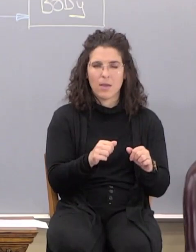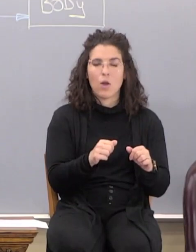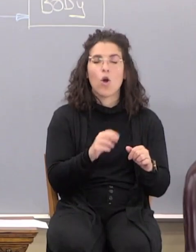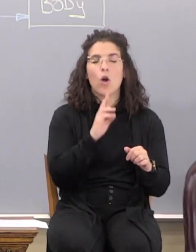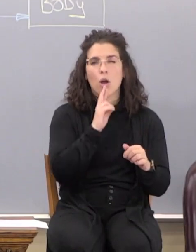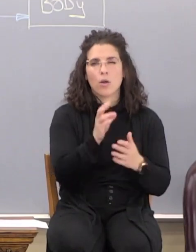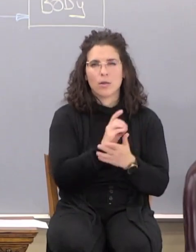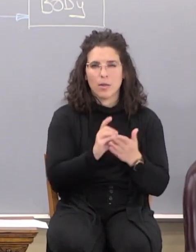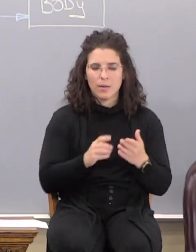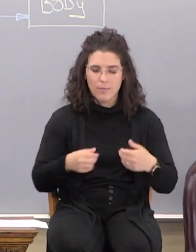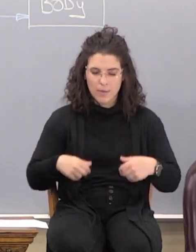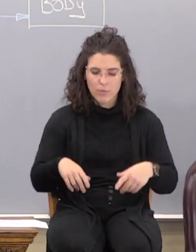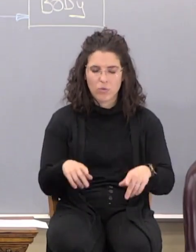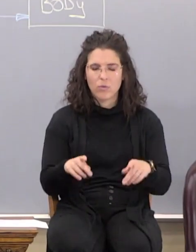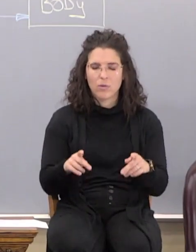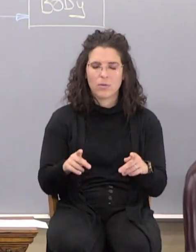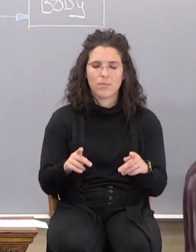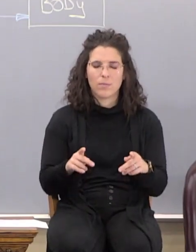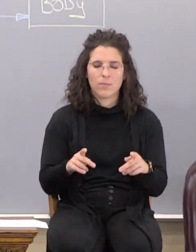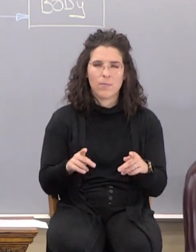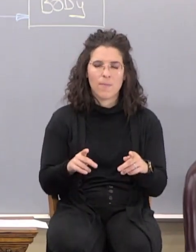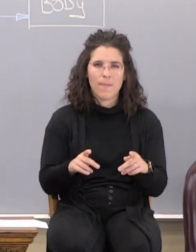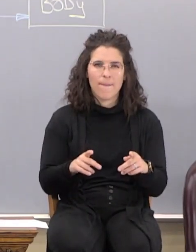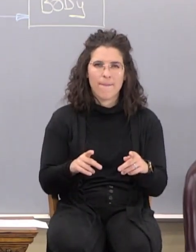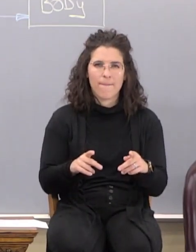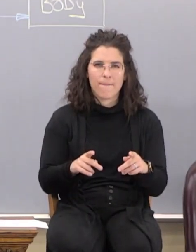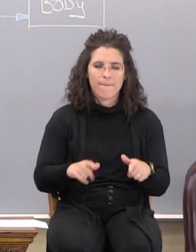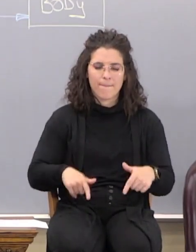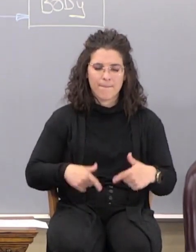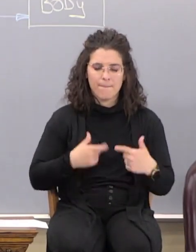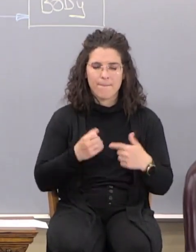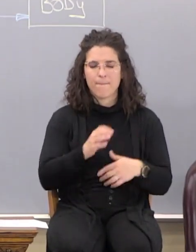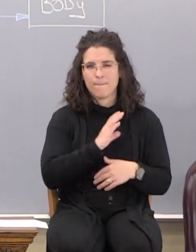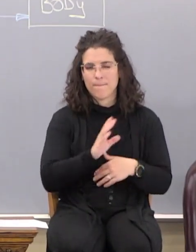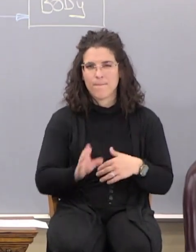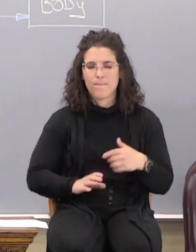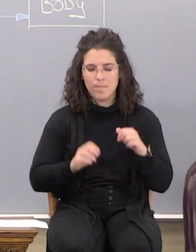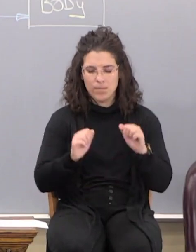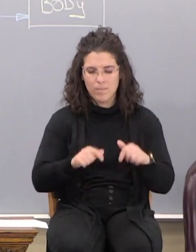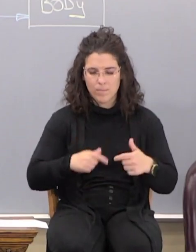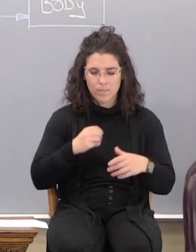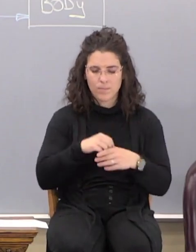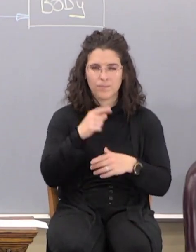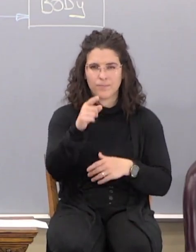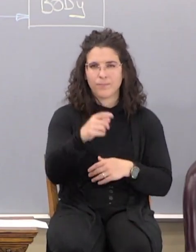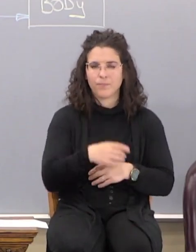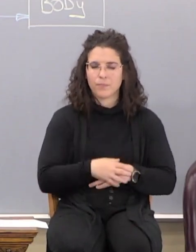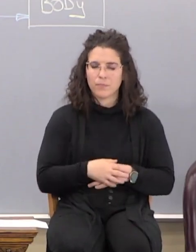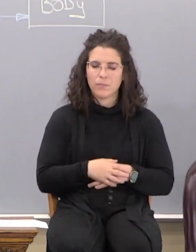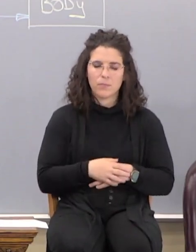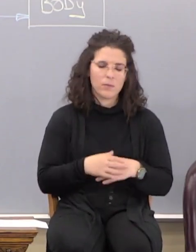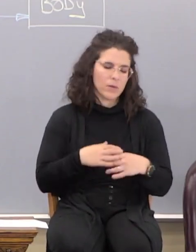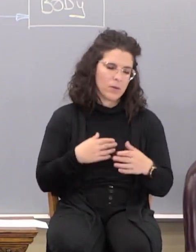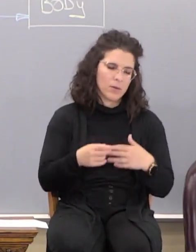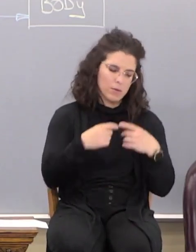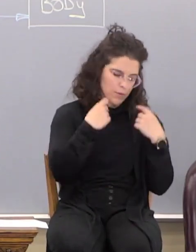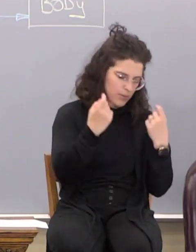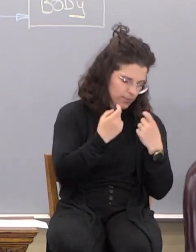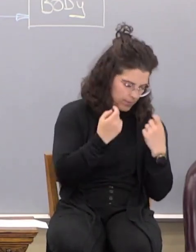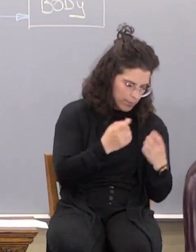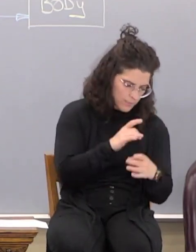designed to be opportunities so that the life of Christ can live in you. And whether it's sins of the